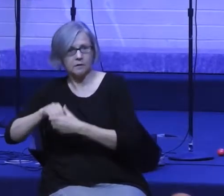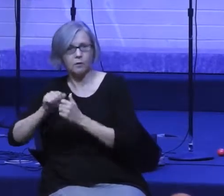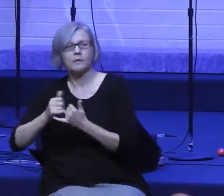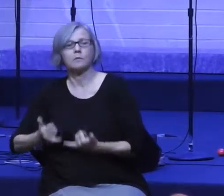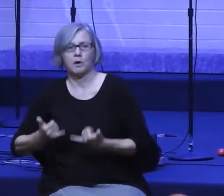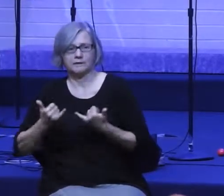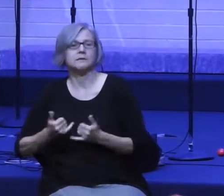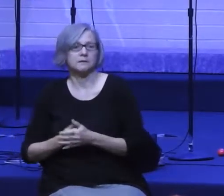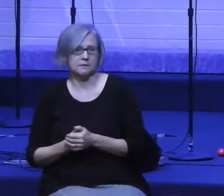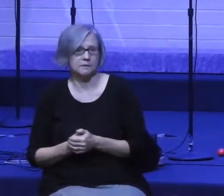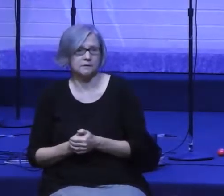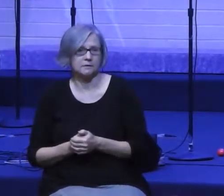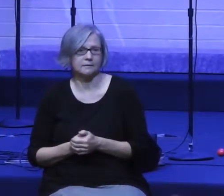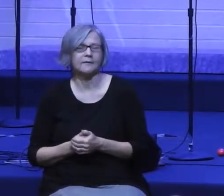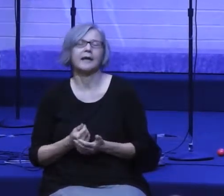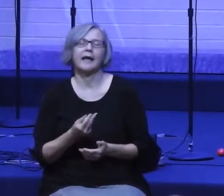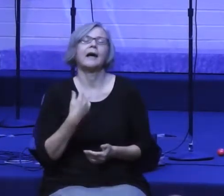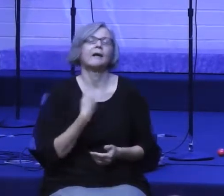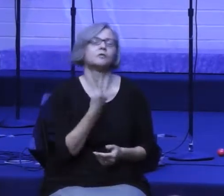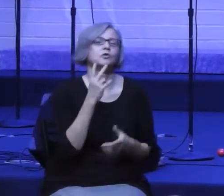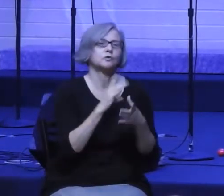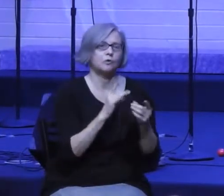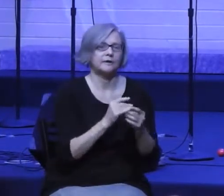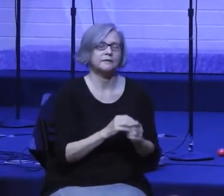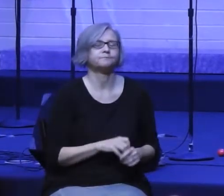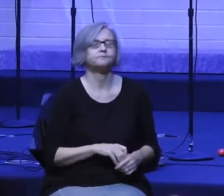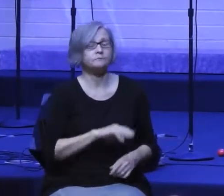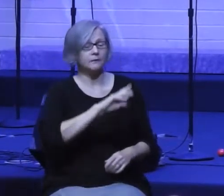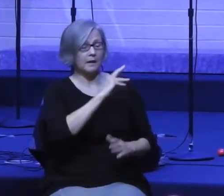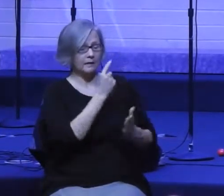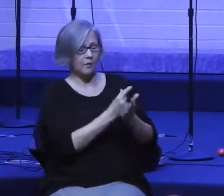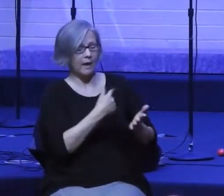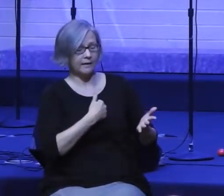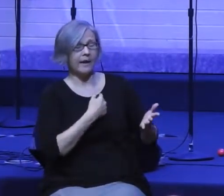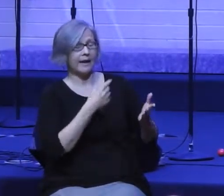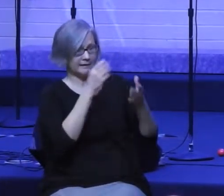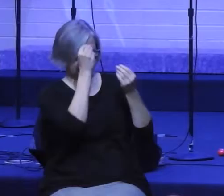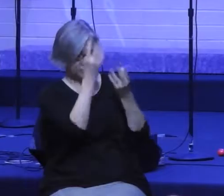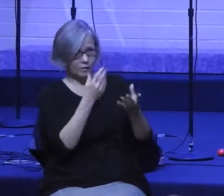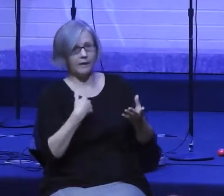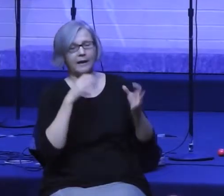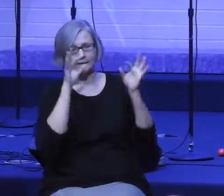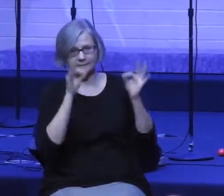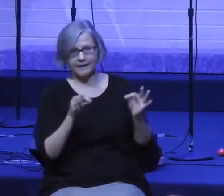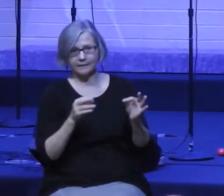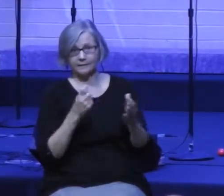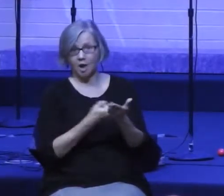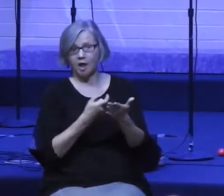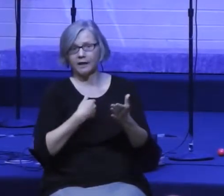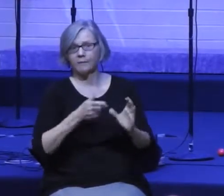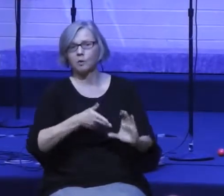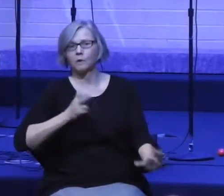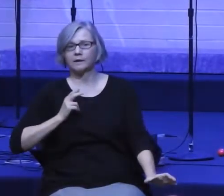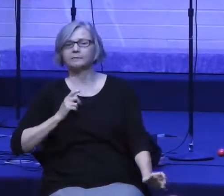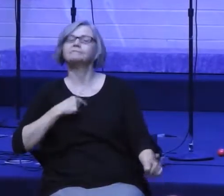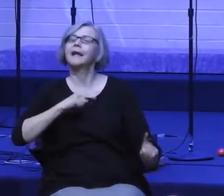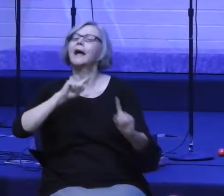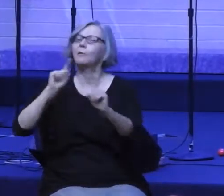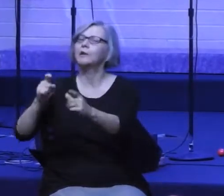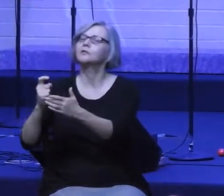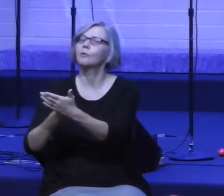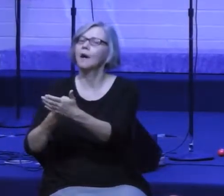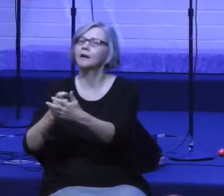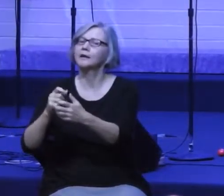One way you could think about that is our perspective of the future